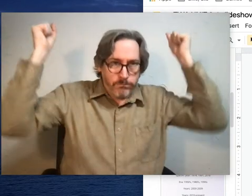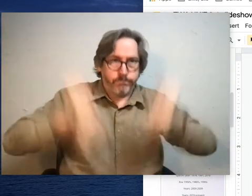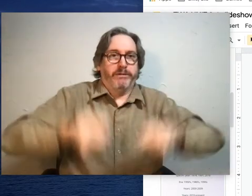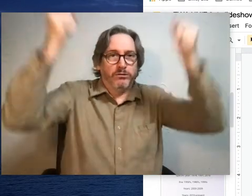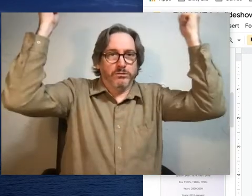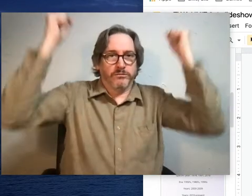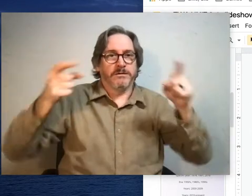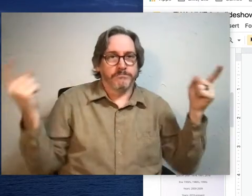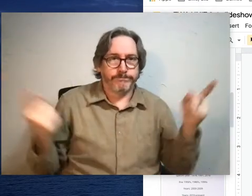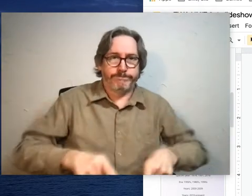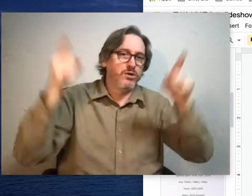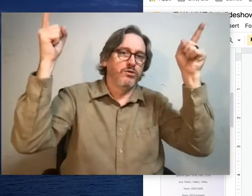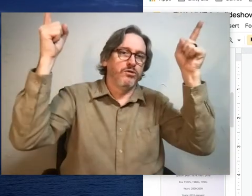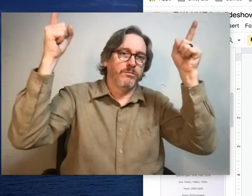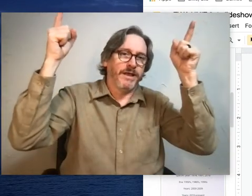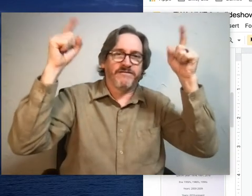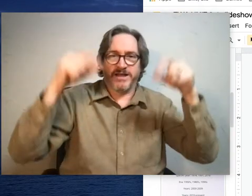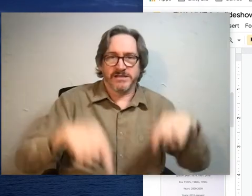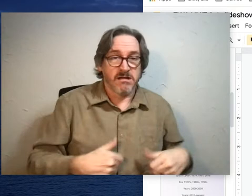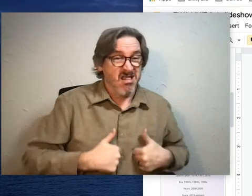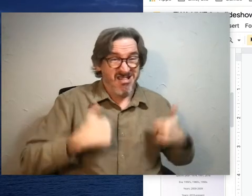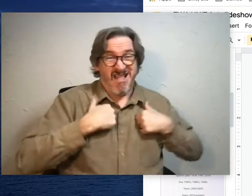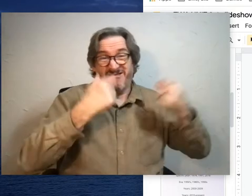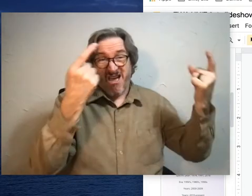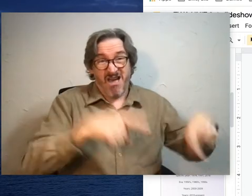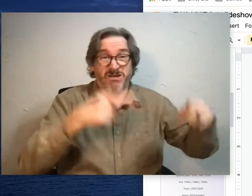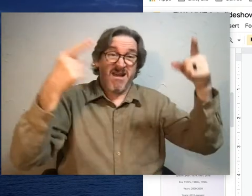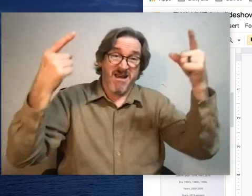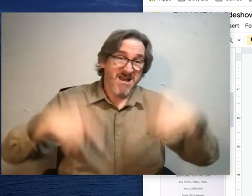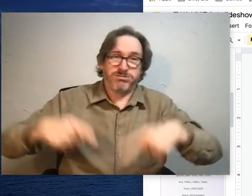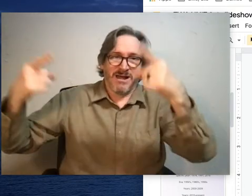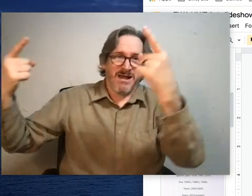timpani, boom, right? Boom, big events.